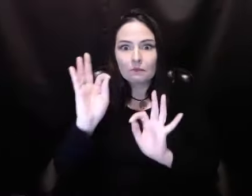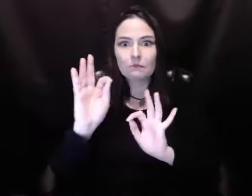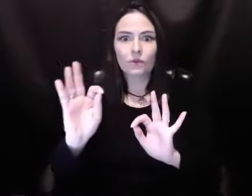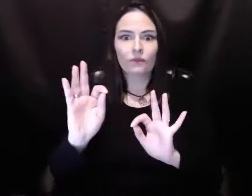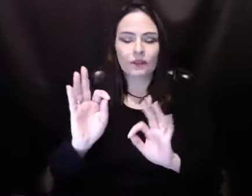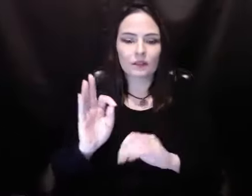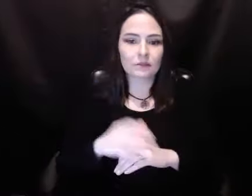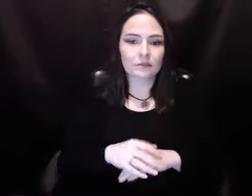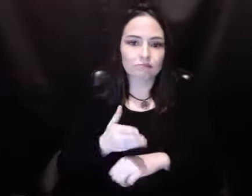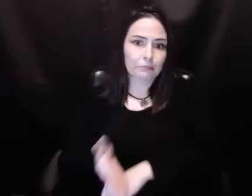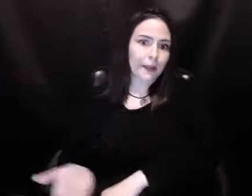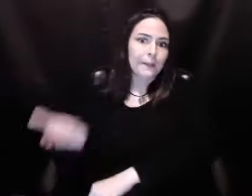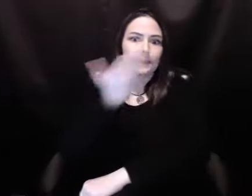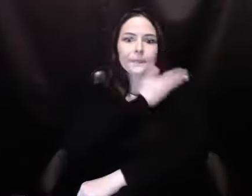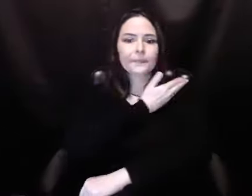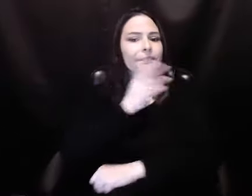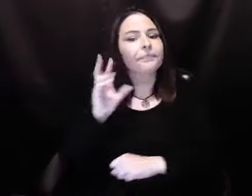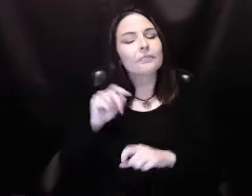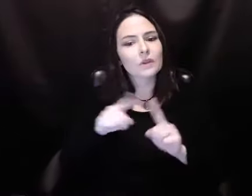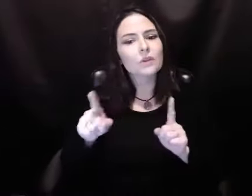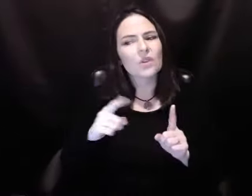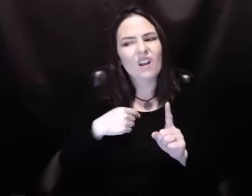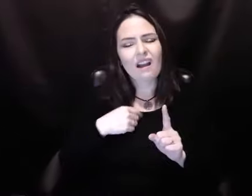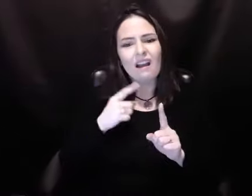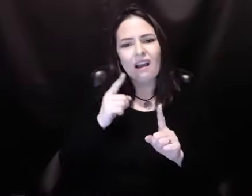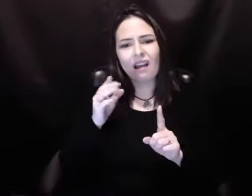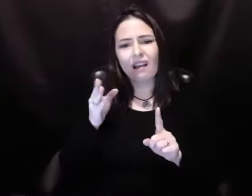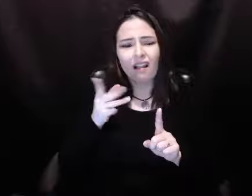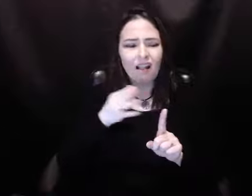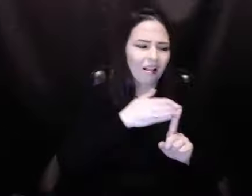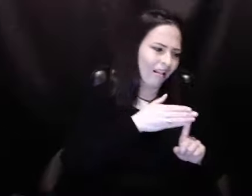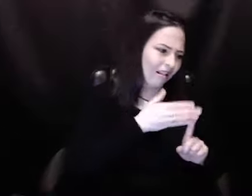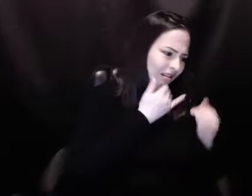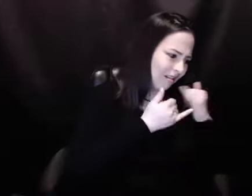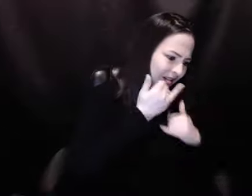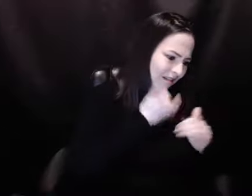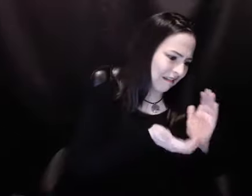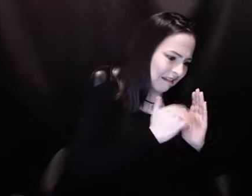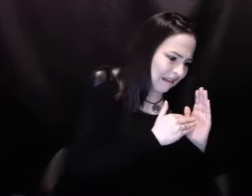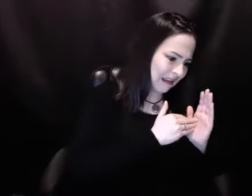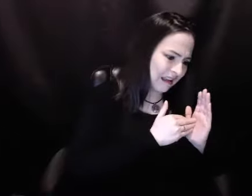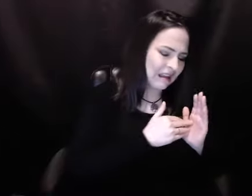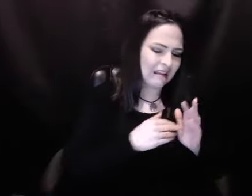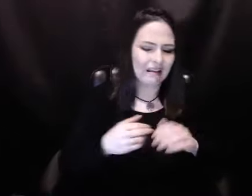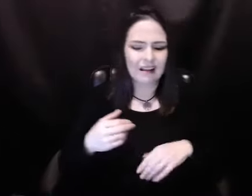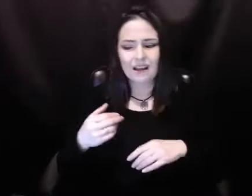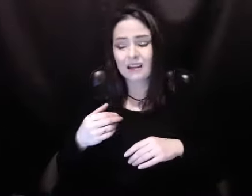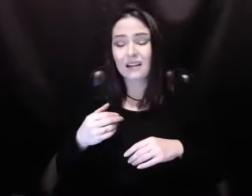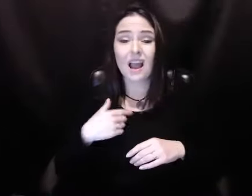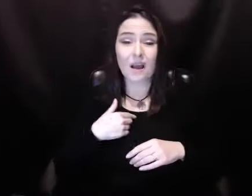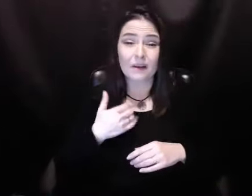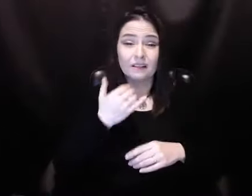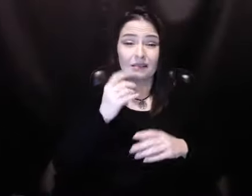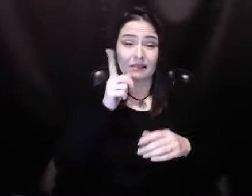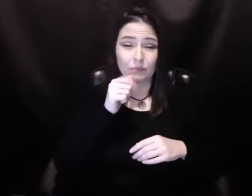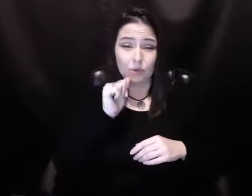perfect. I have come to learn in Al-Anon that I can only do my best with this one day that I have.